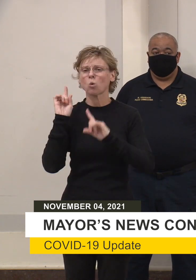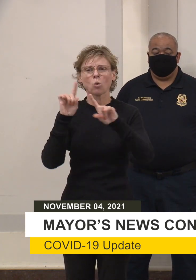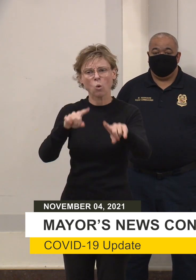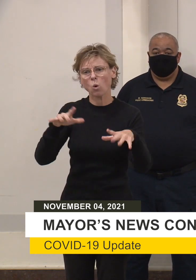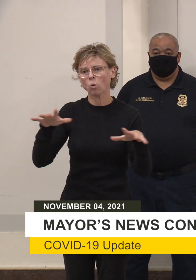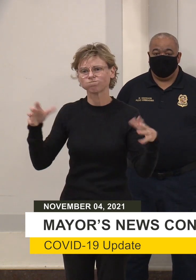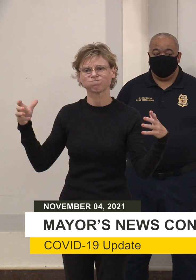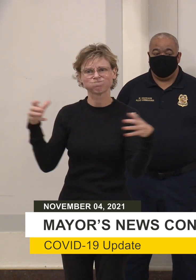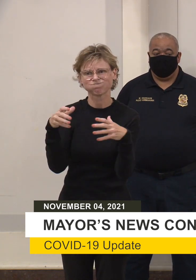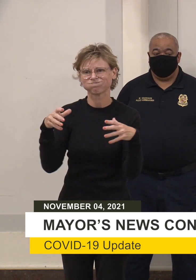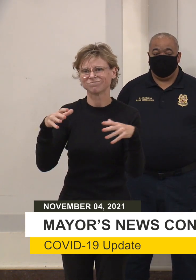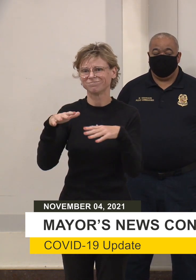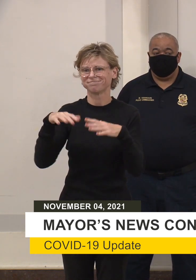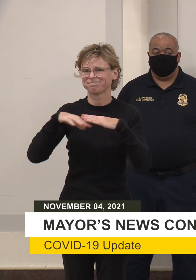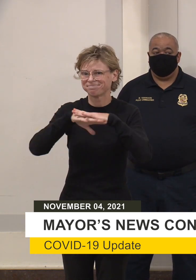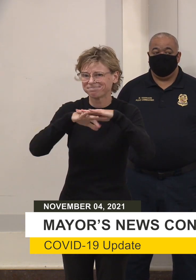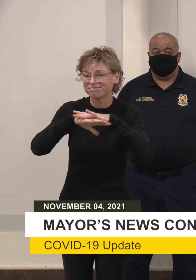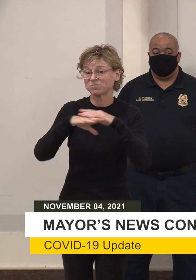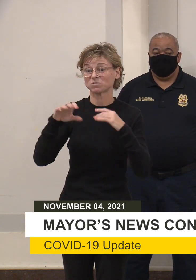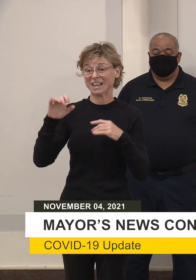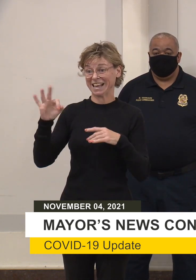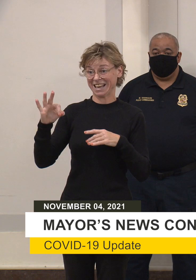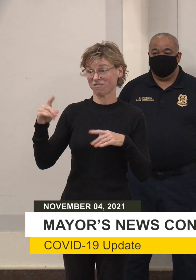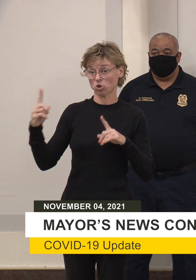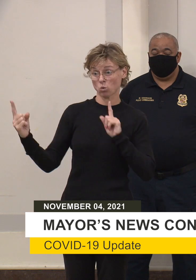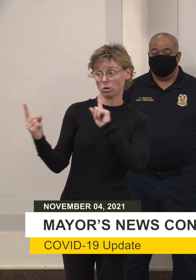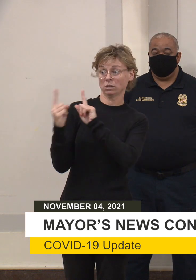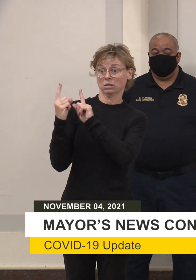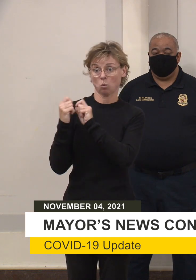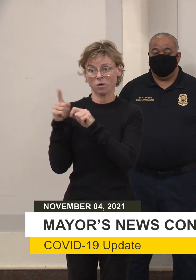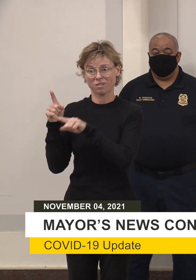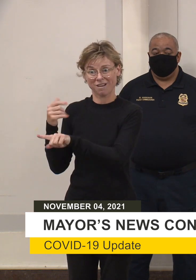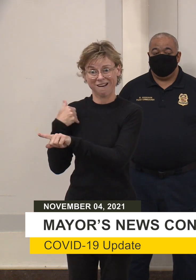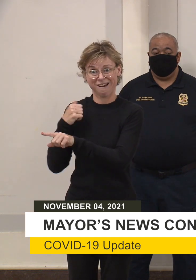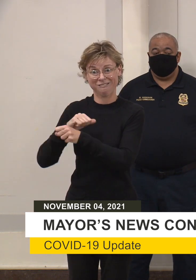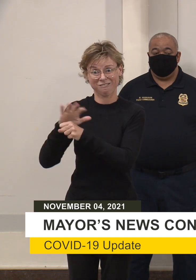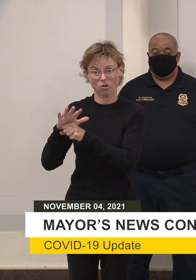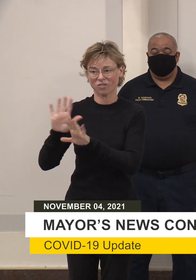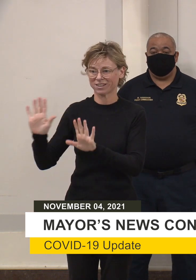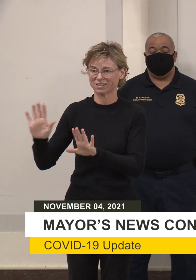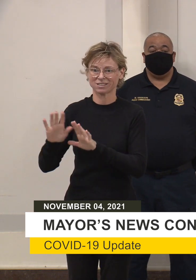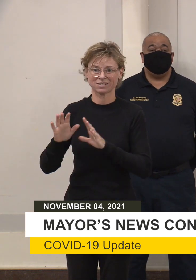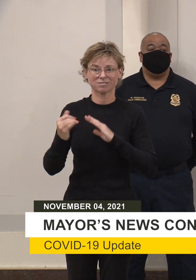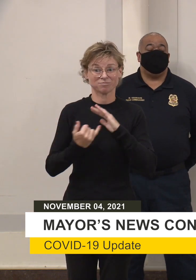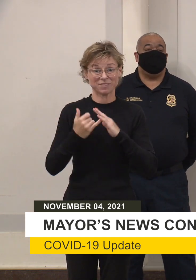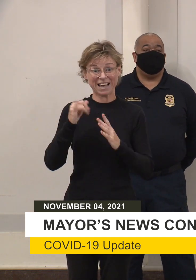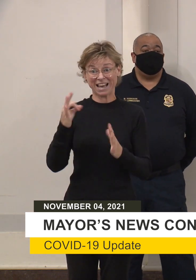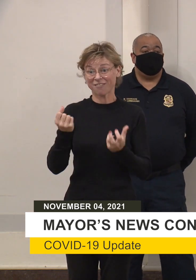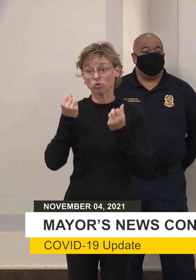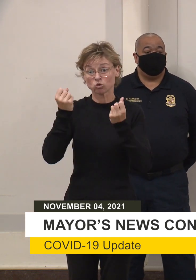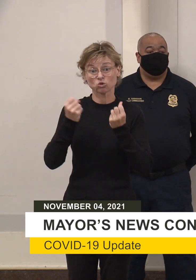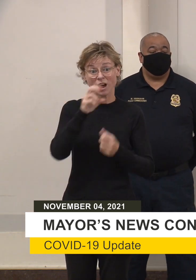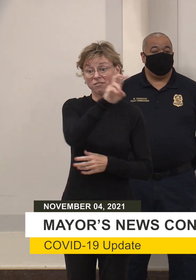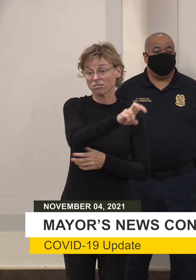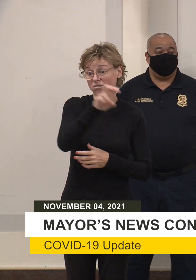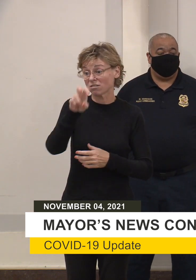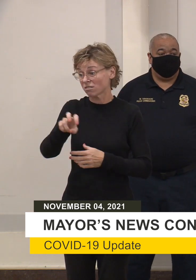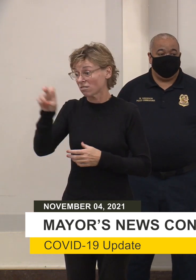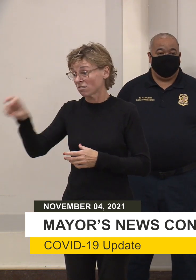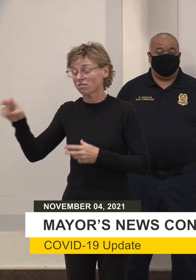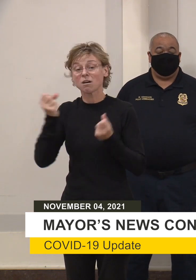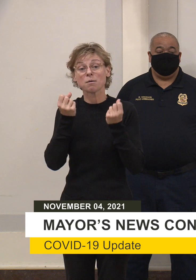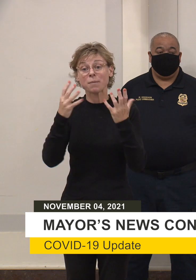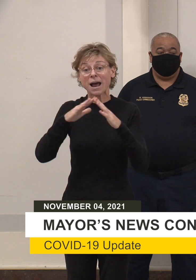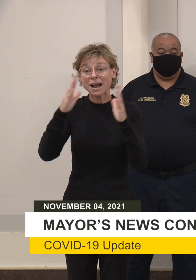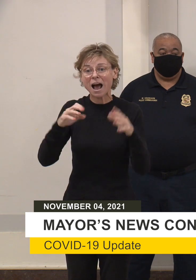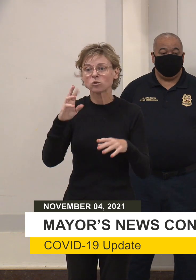close contact with someone who has symptoms or has COVID-19. If you're gathering with a group of people from multiple households and potentially from different parts